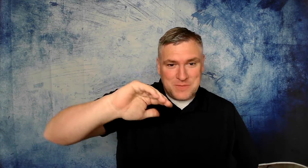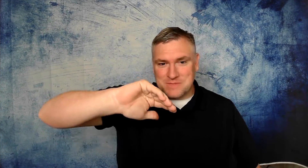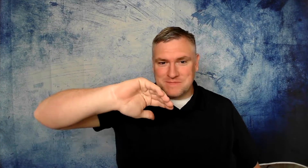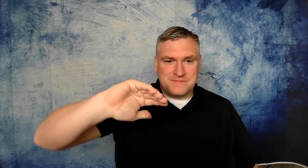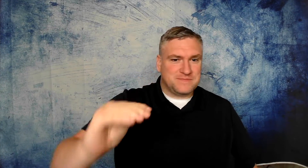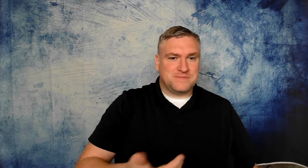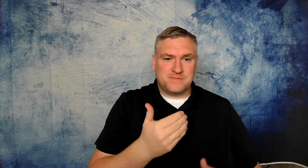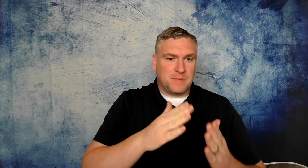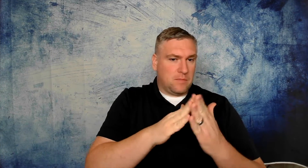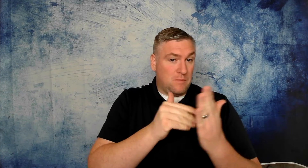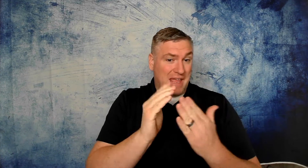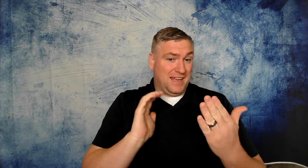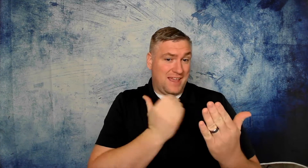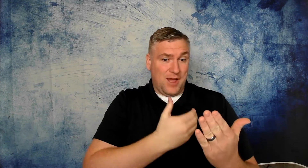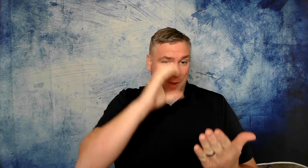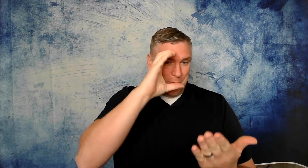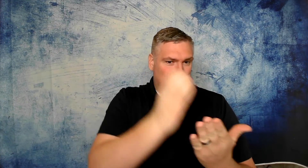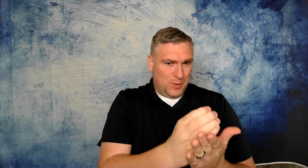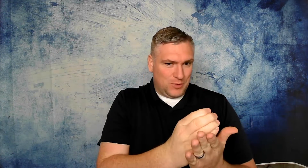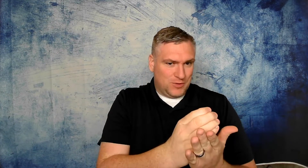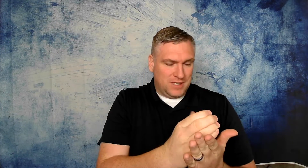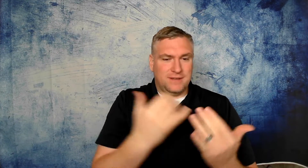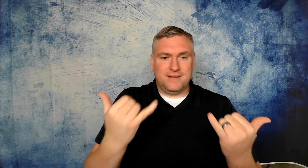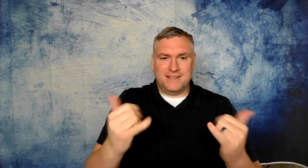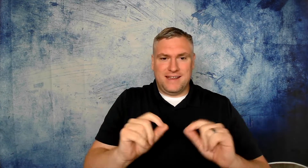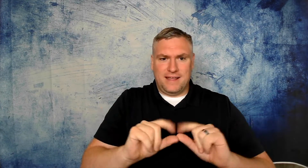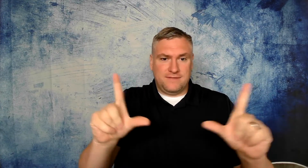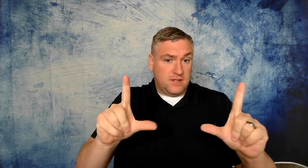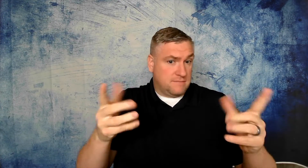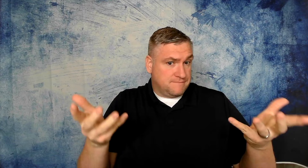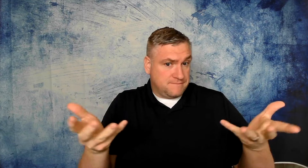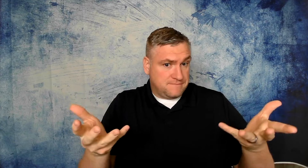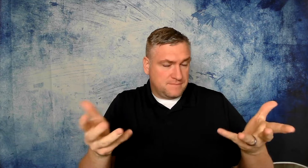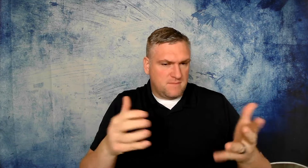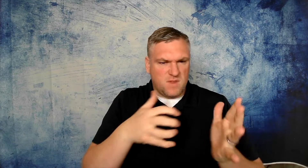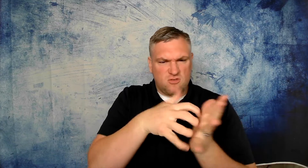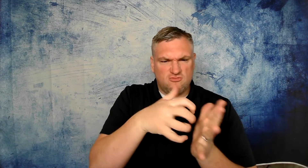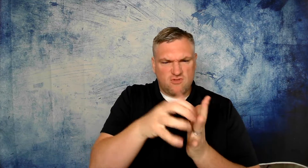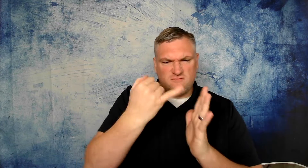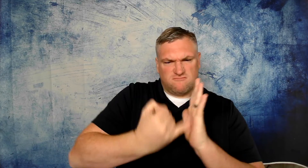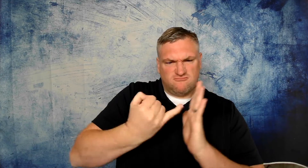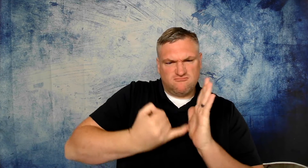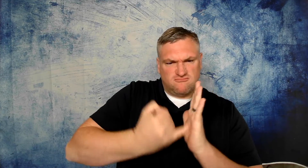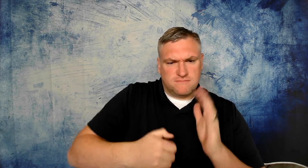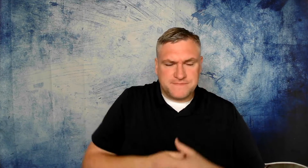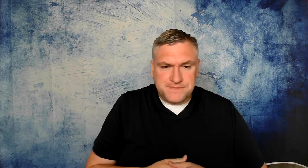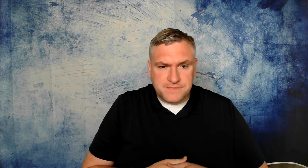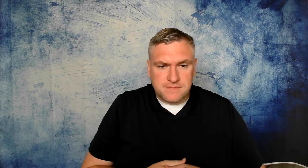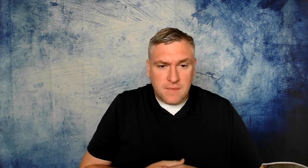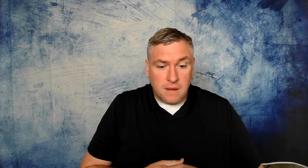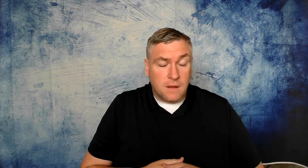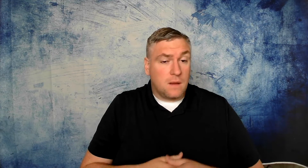Hello, and welcome to Painting Our Portrait. Today's vlog is the